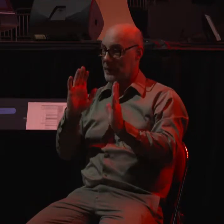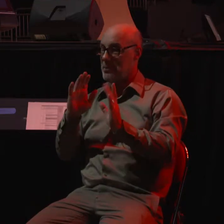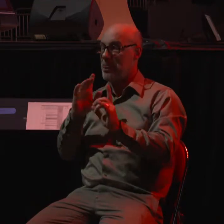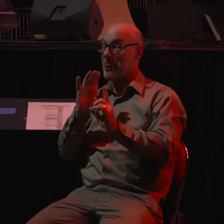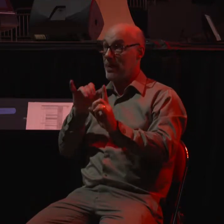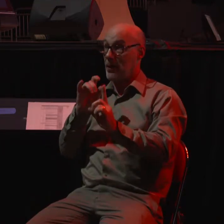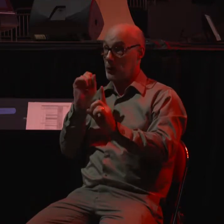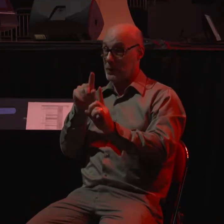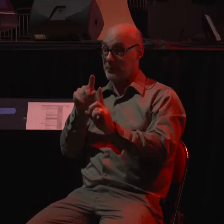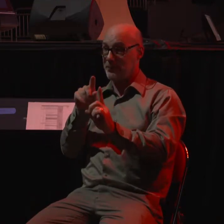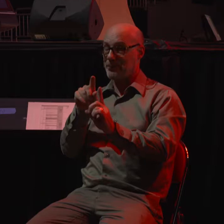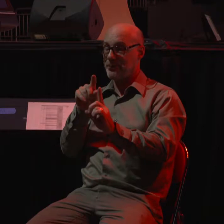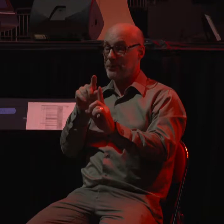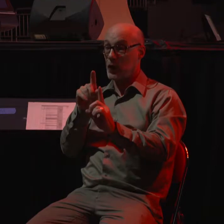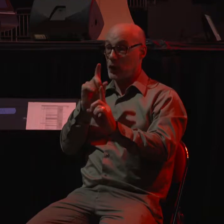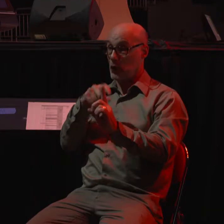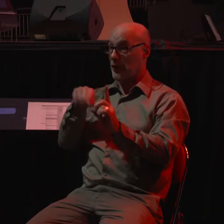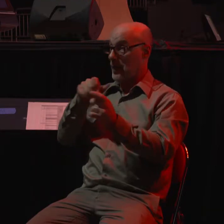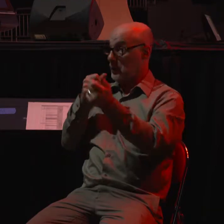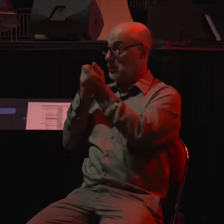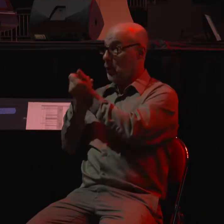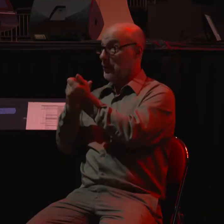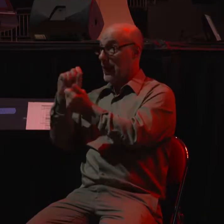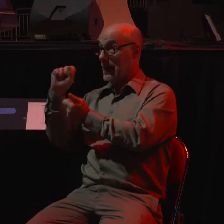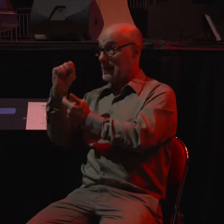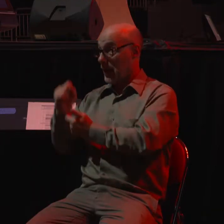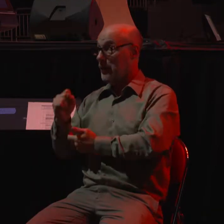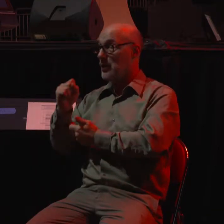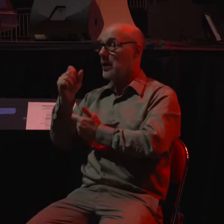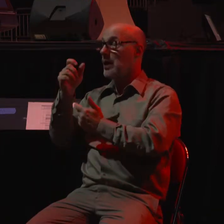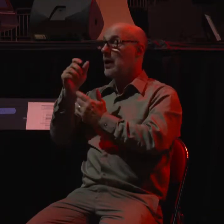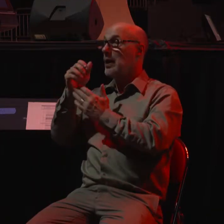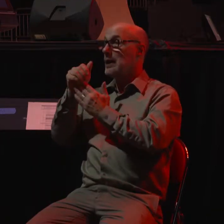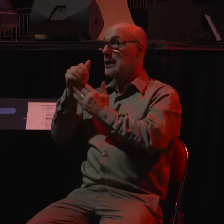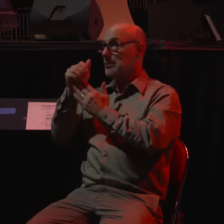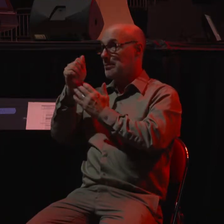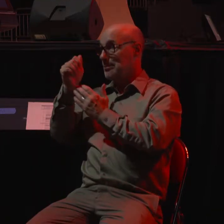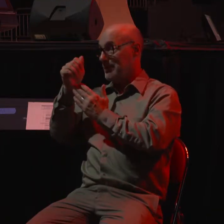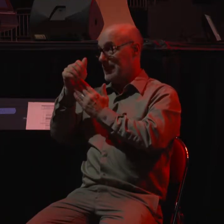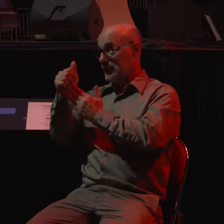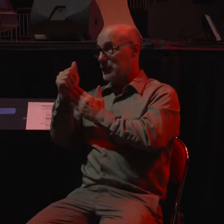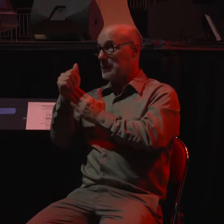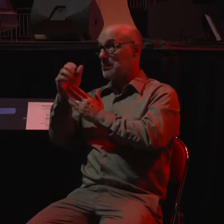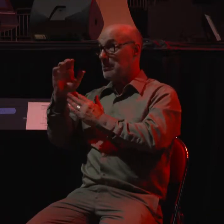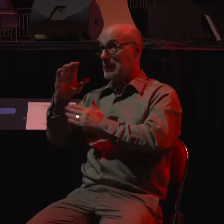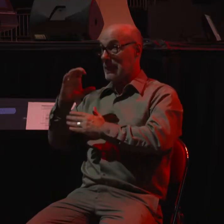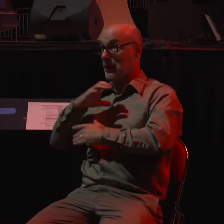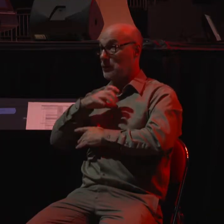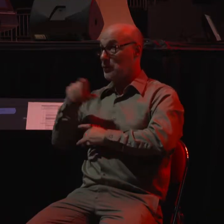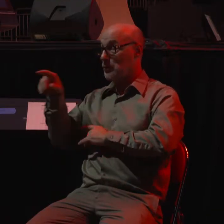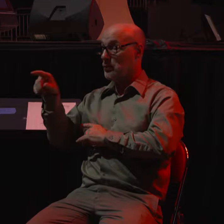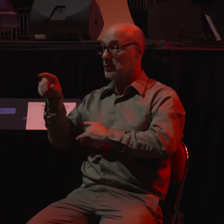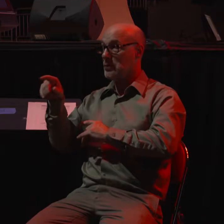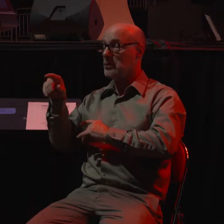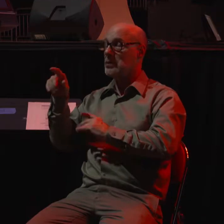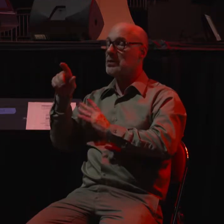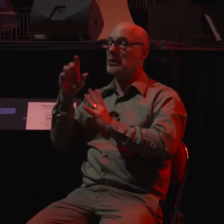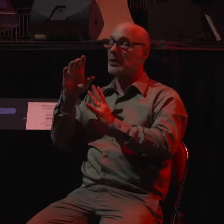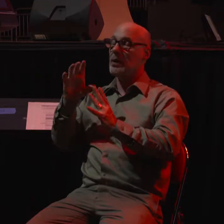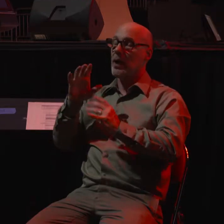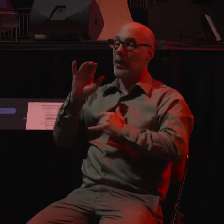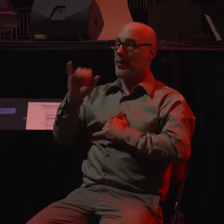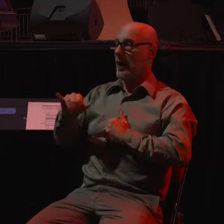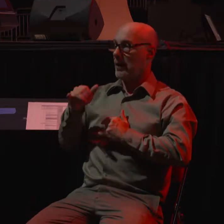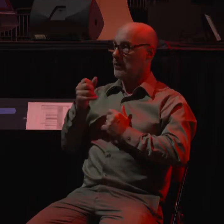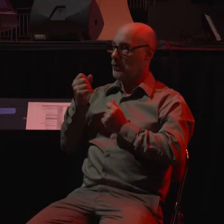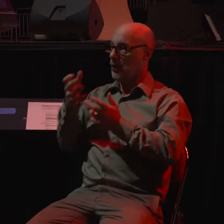the SCLC. And that led to the split with Dr. King and Gardner Taylor, Ventrell Booth,